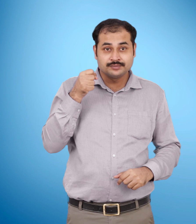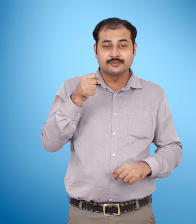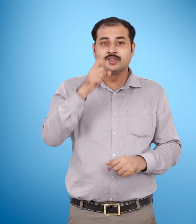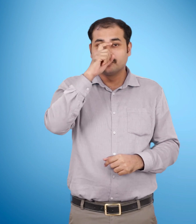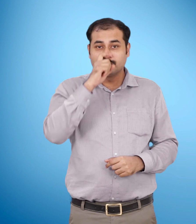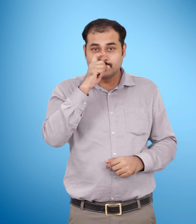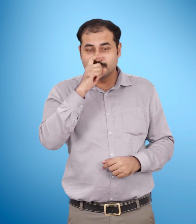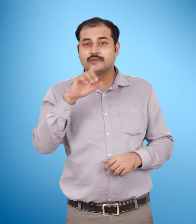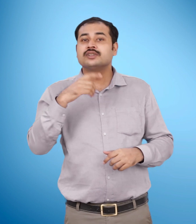blue or gray.